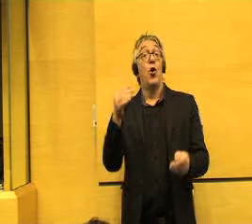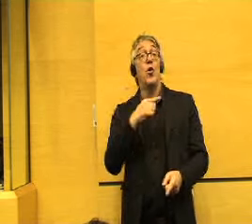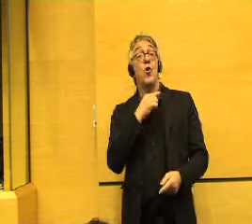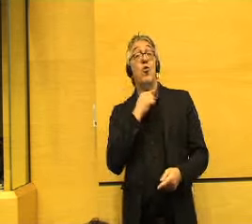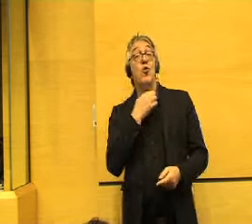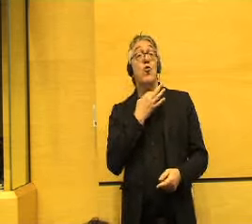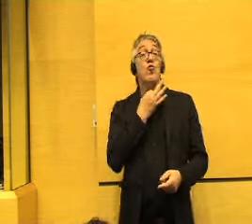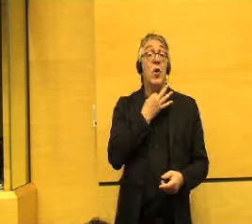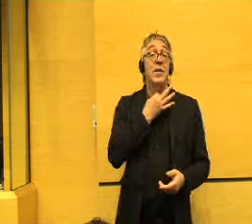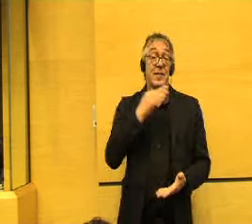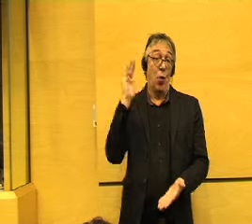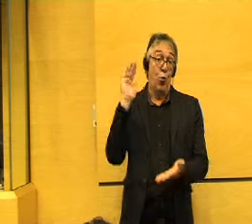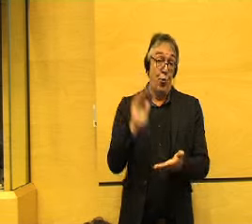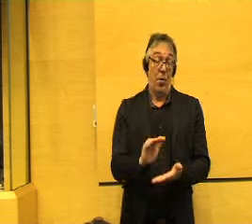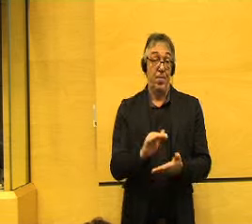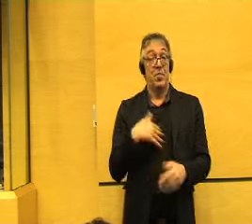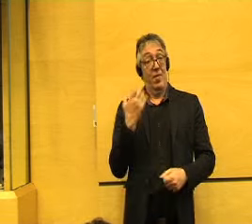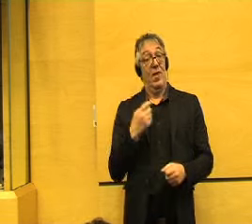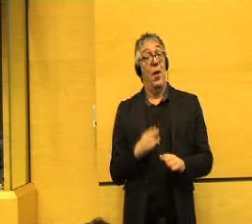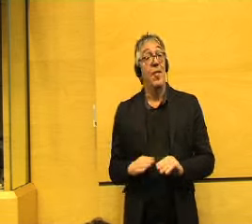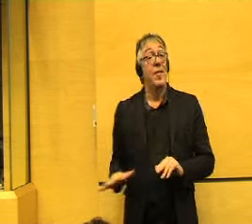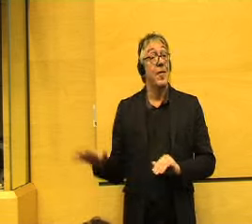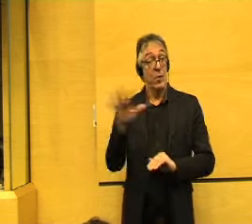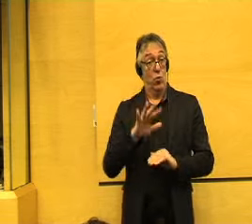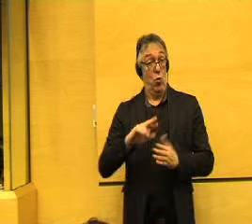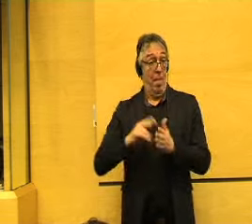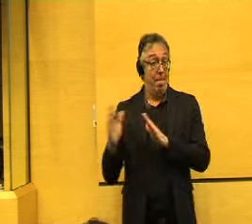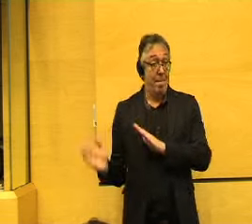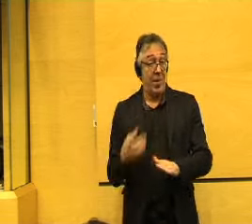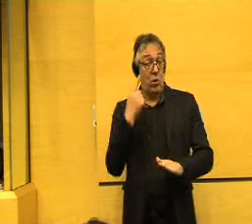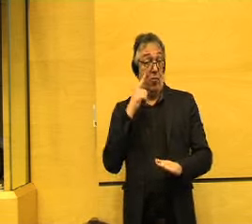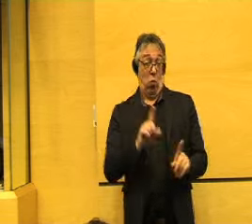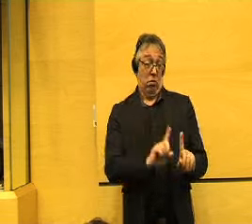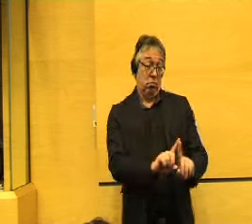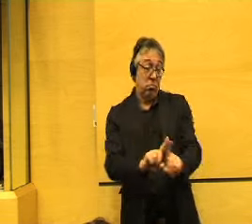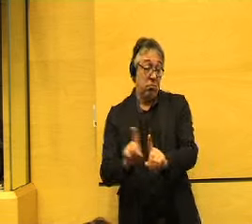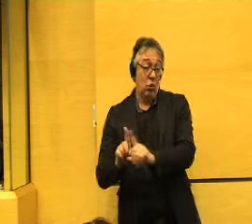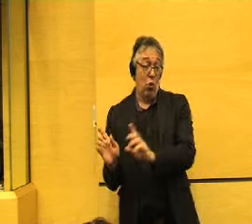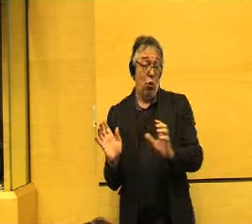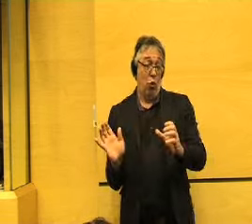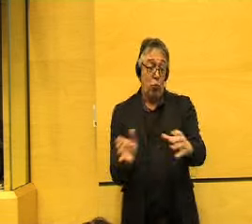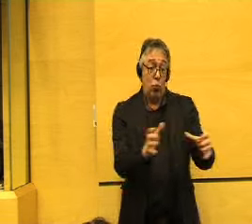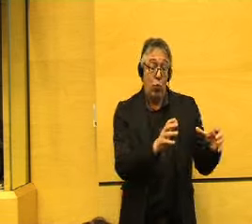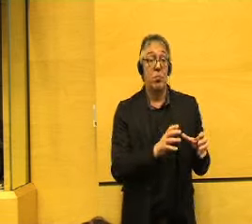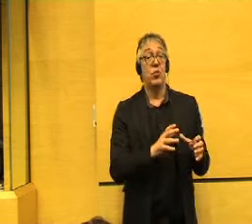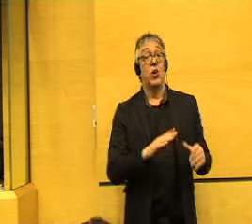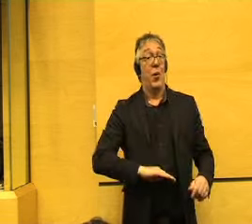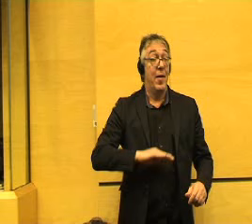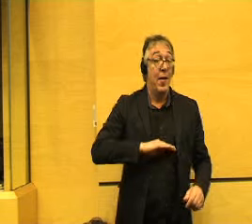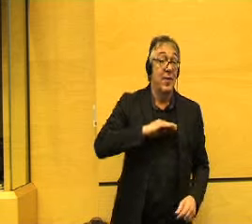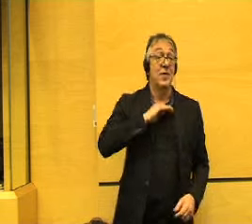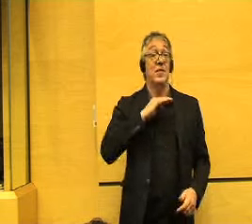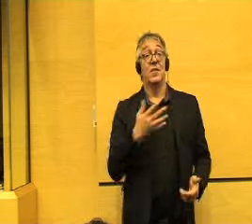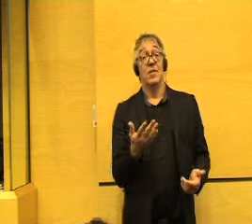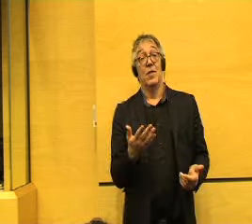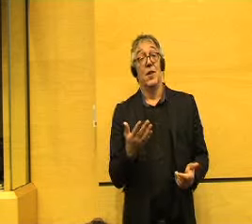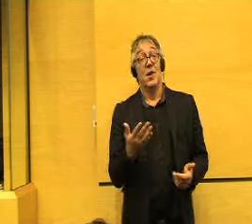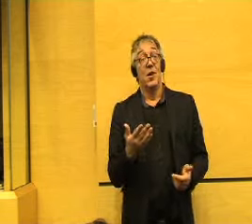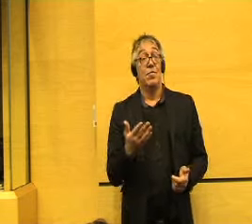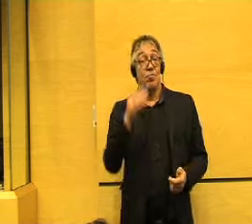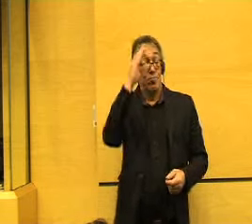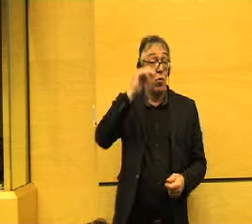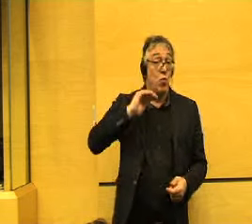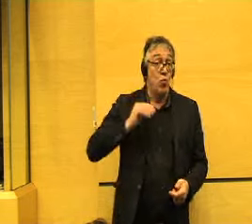and Mitigation Plan covers all groups of people, age, sex, and vulnerabilities. In line with the